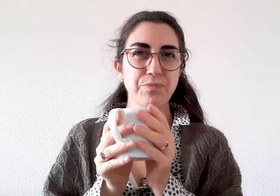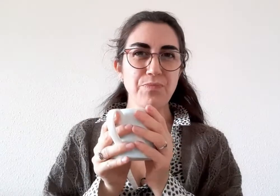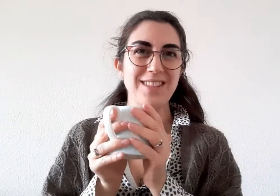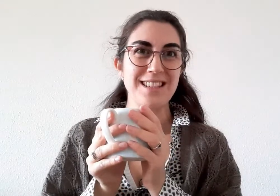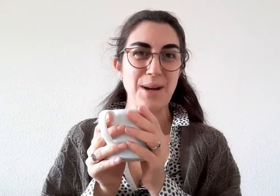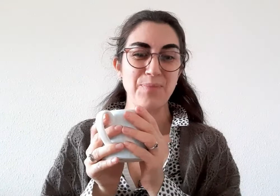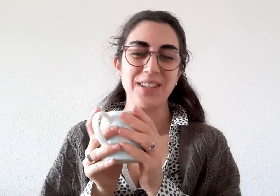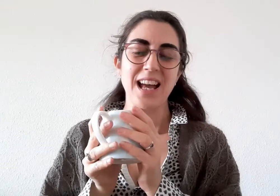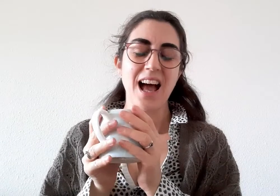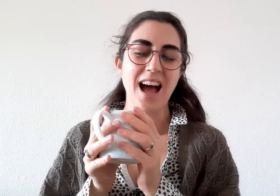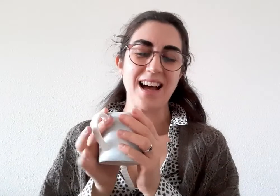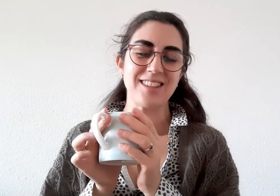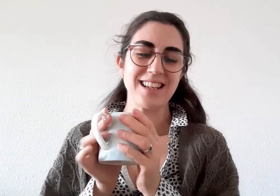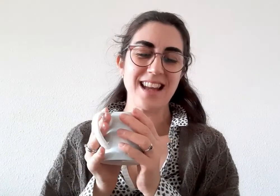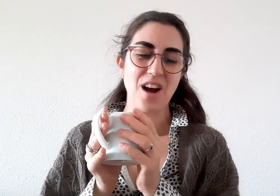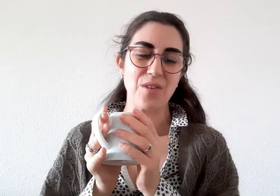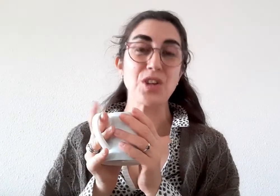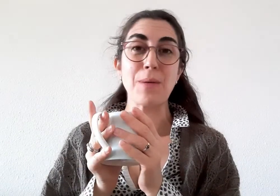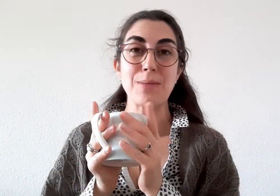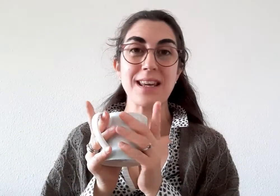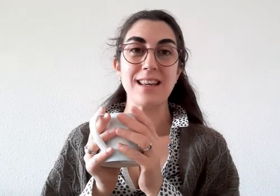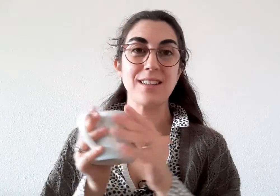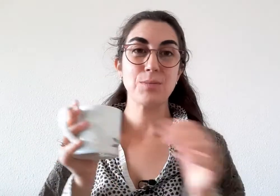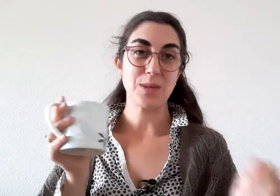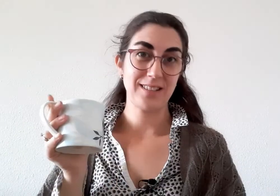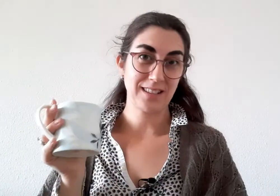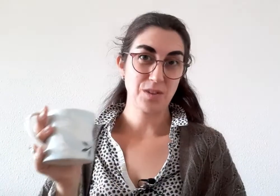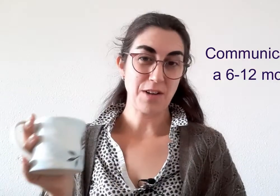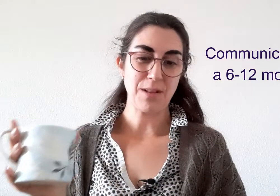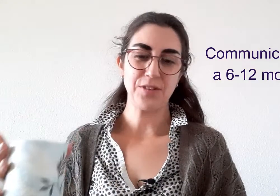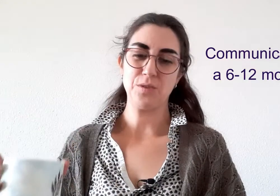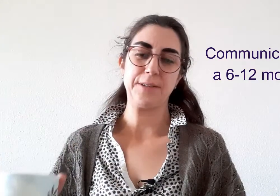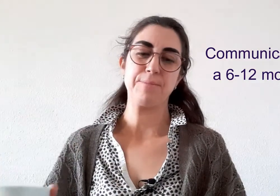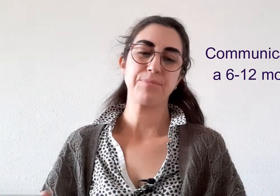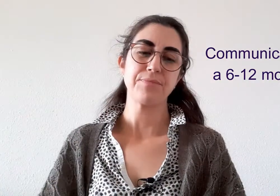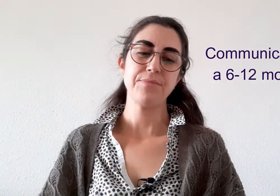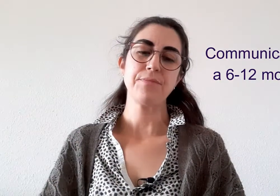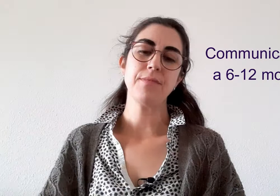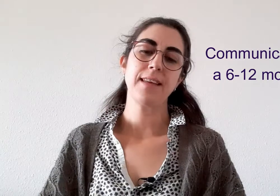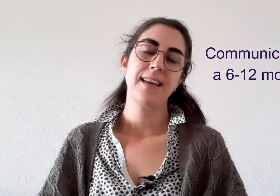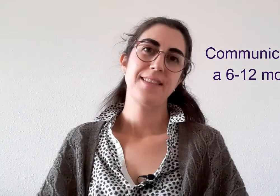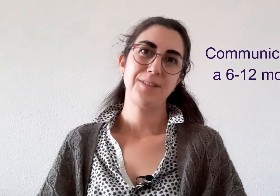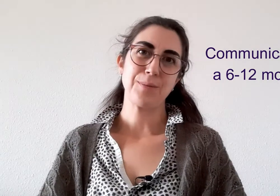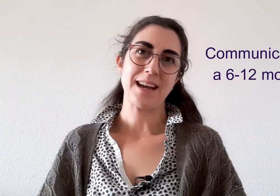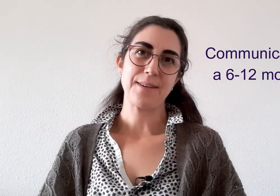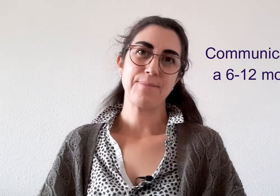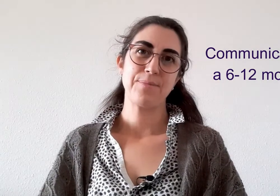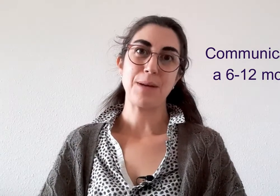Tea time. Say now that your baby is between 6 and 12 months old. This is where baby sign